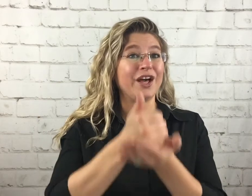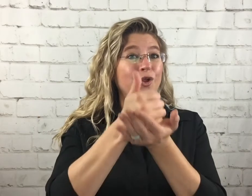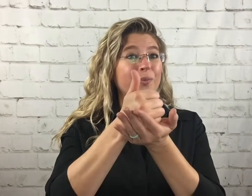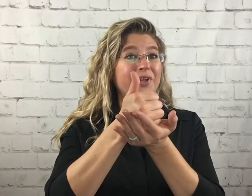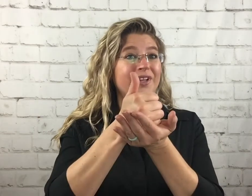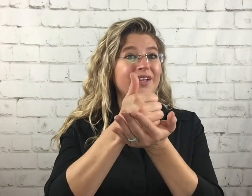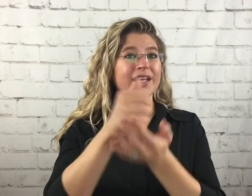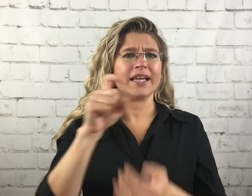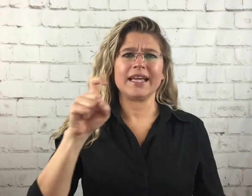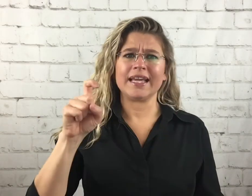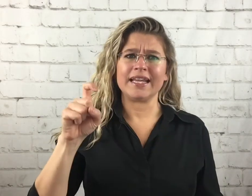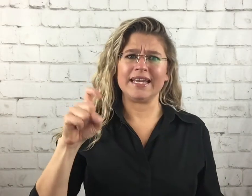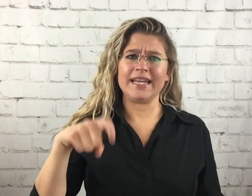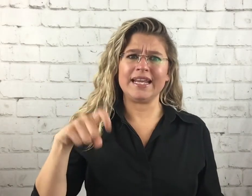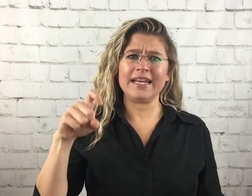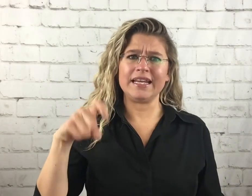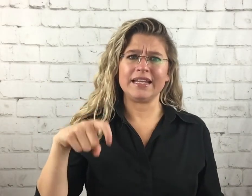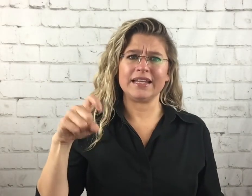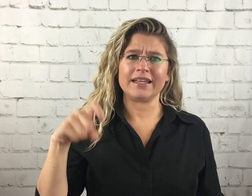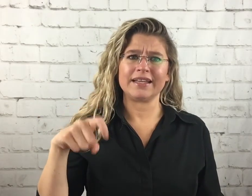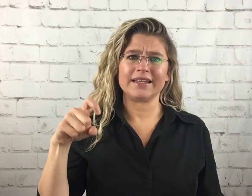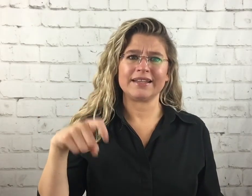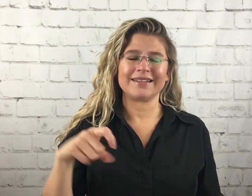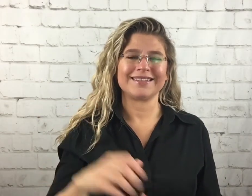Help, need.